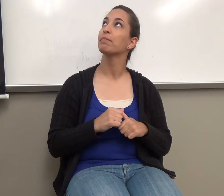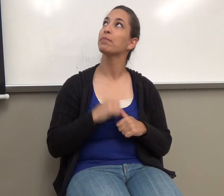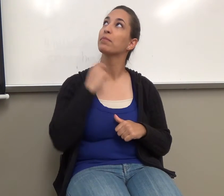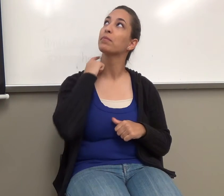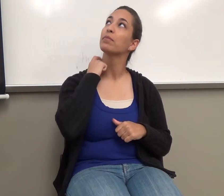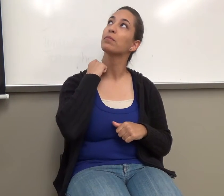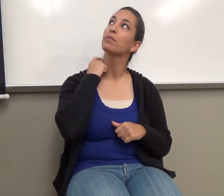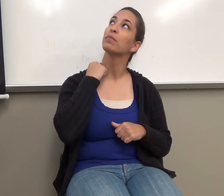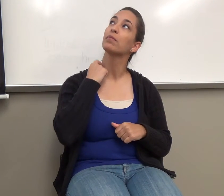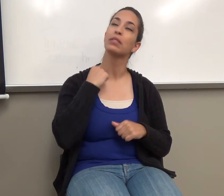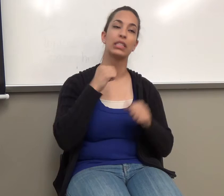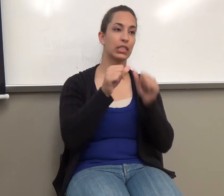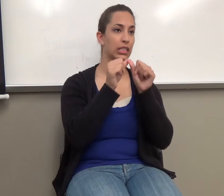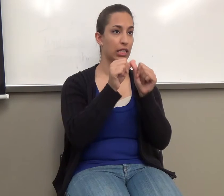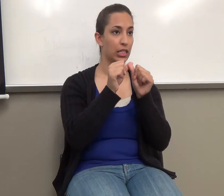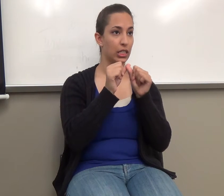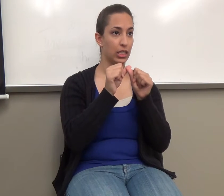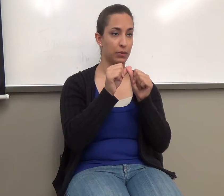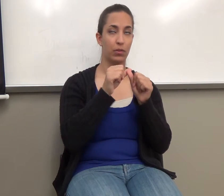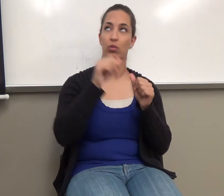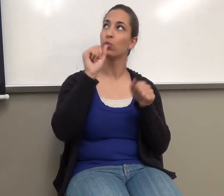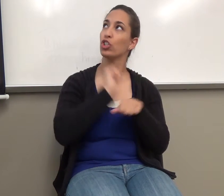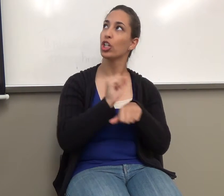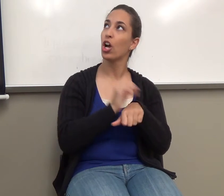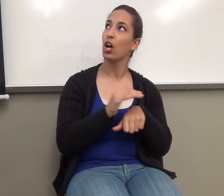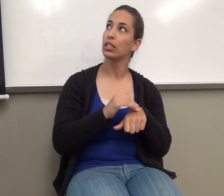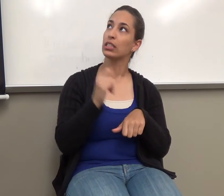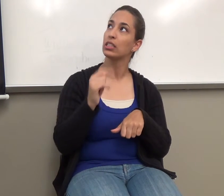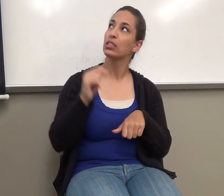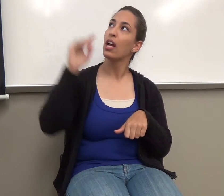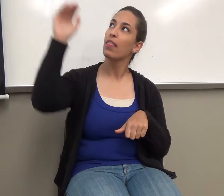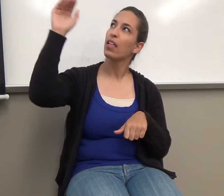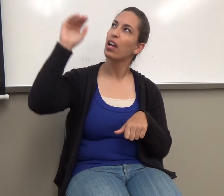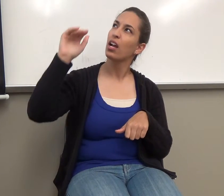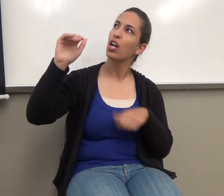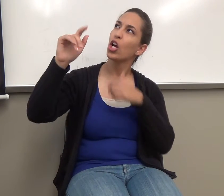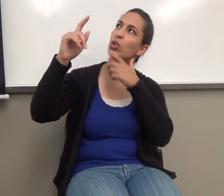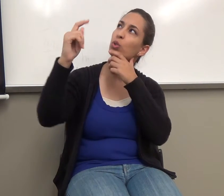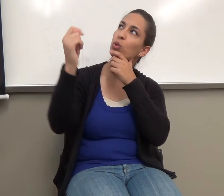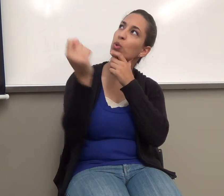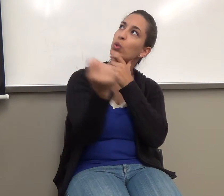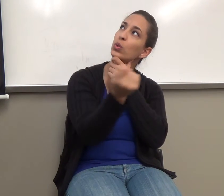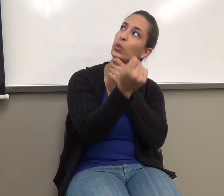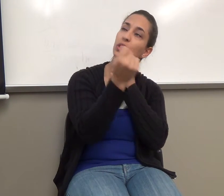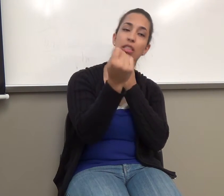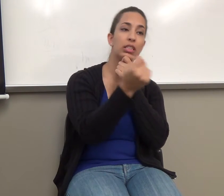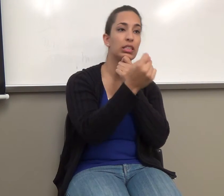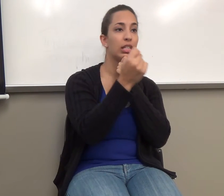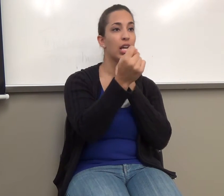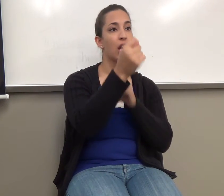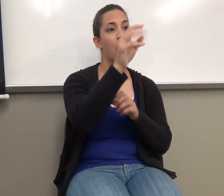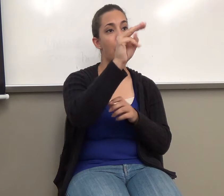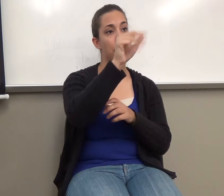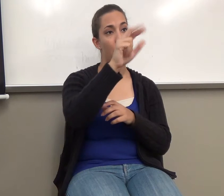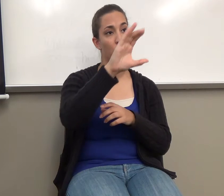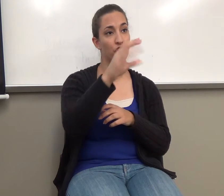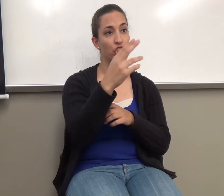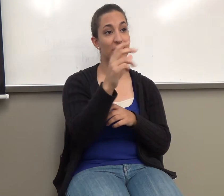Keep working on it here. Then on Tuesday, March 10th, which is next